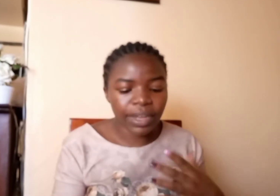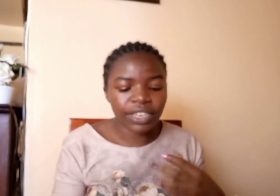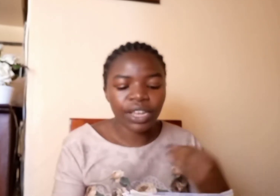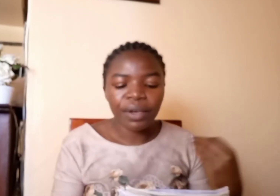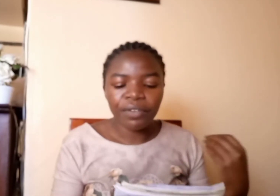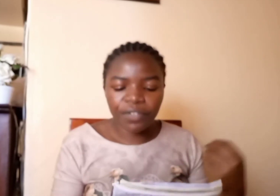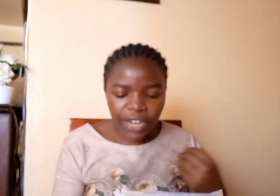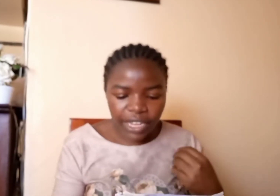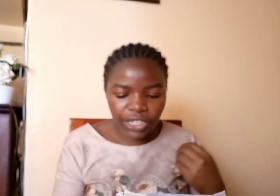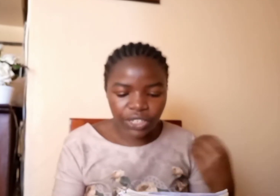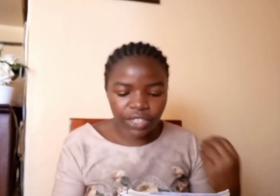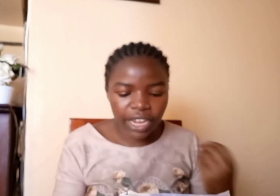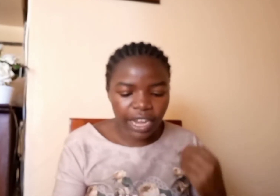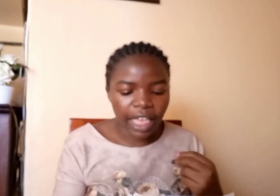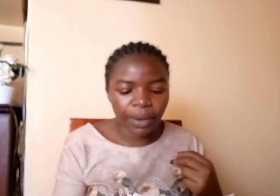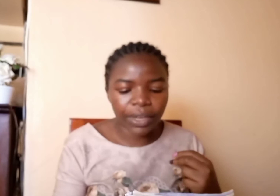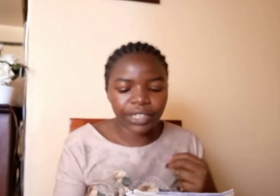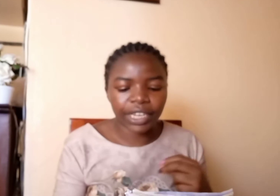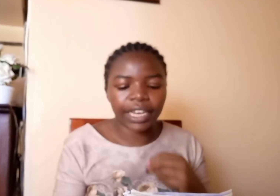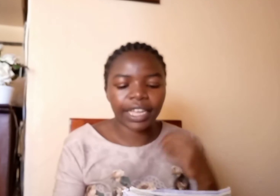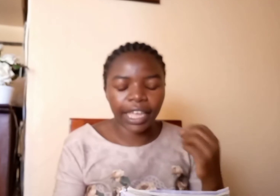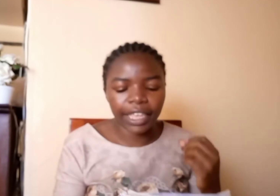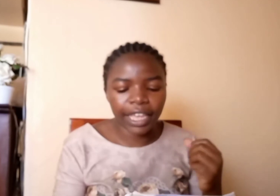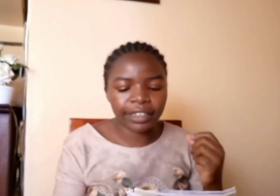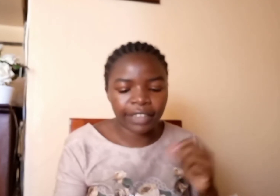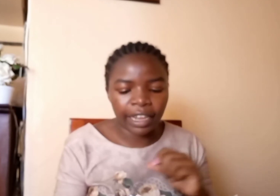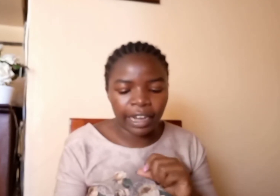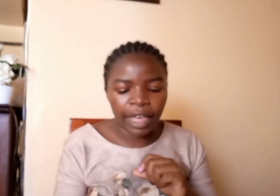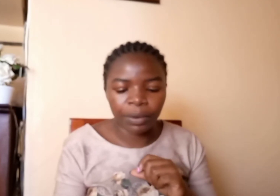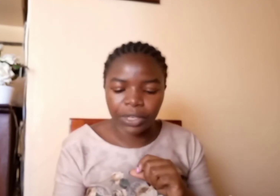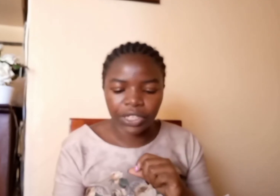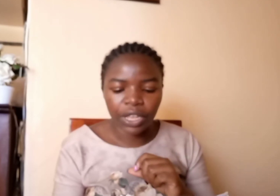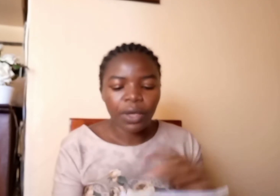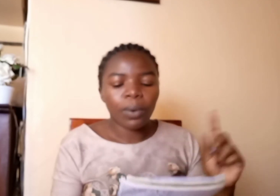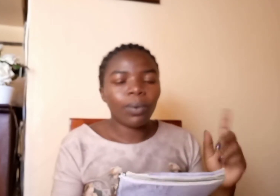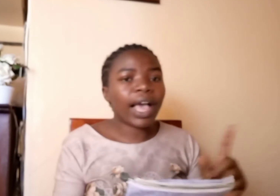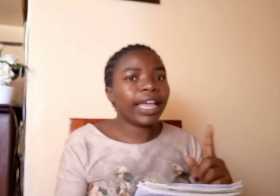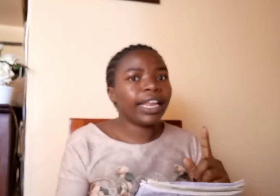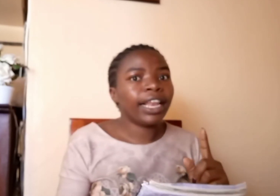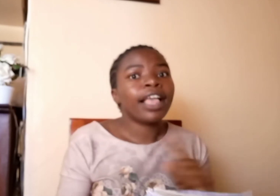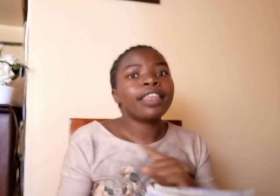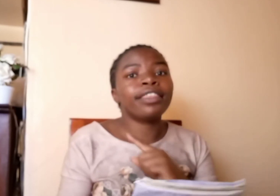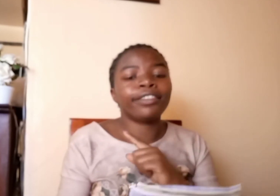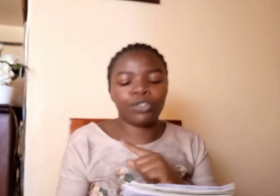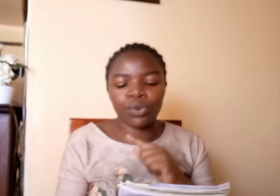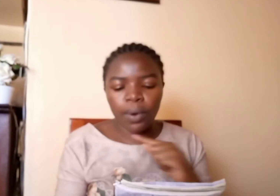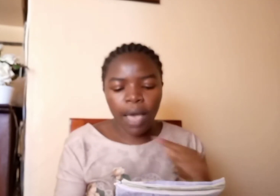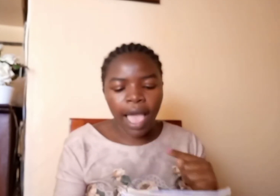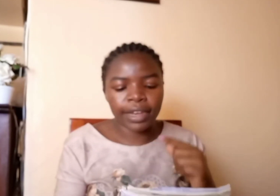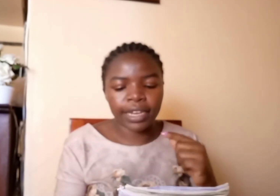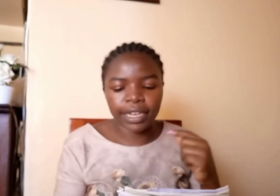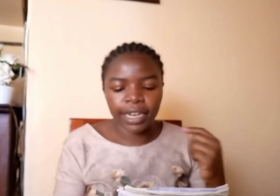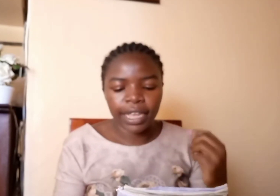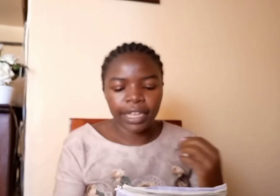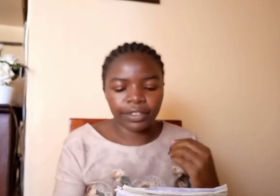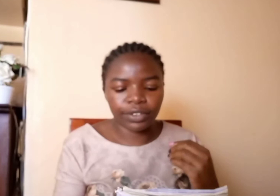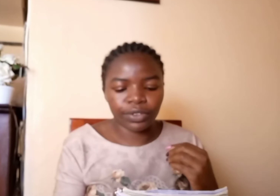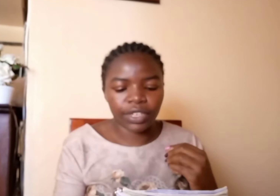Language, French Sign Language, and Kenyan Sign Language, while the two-handed is used